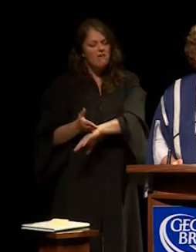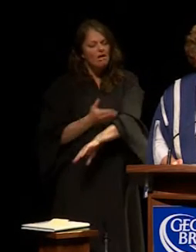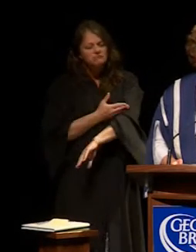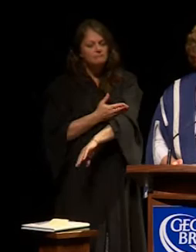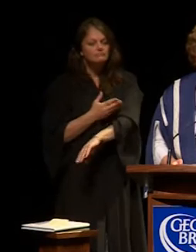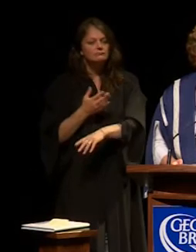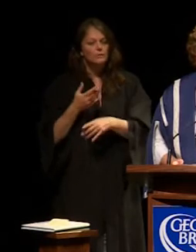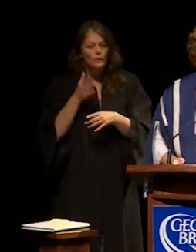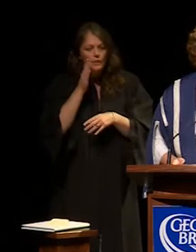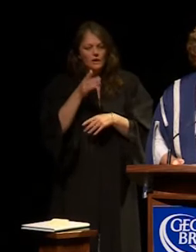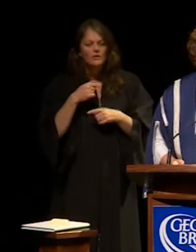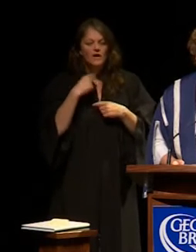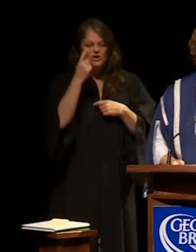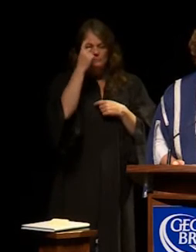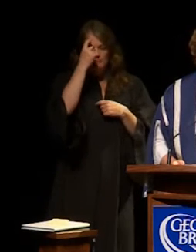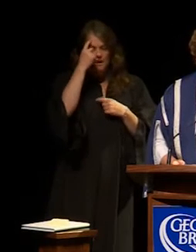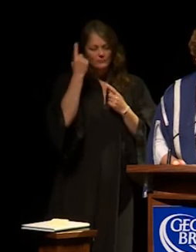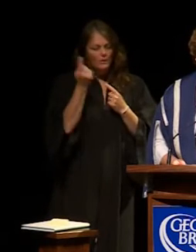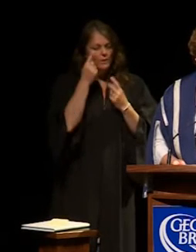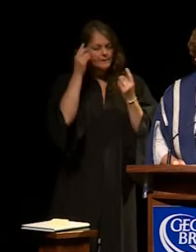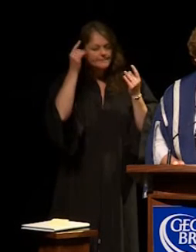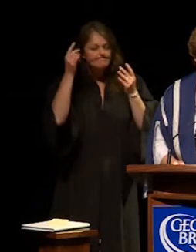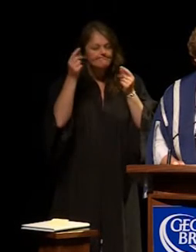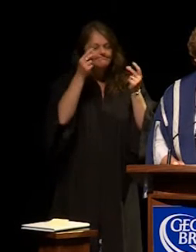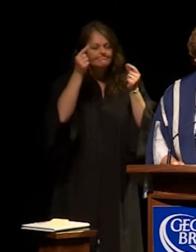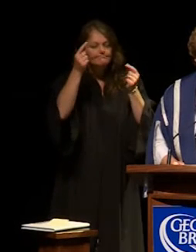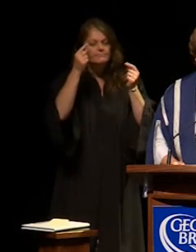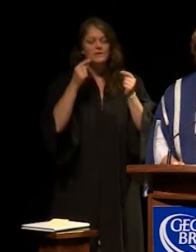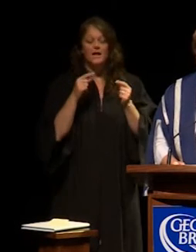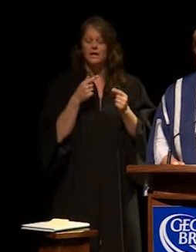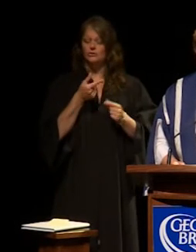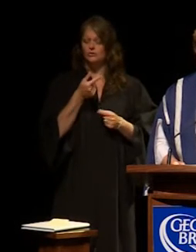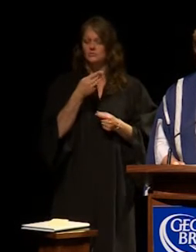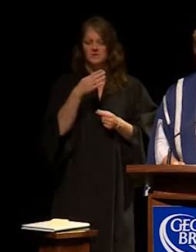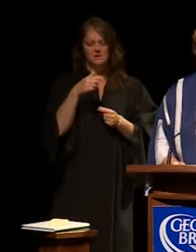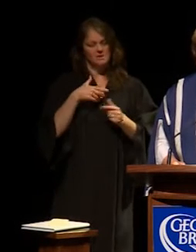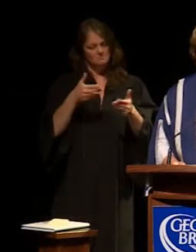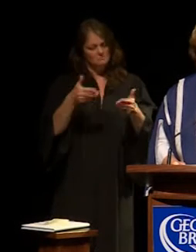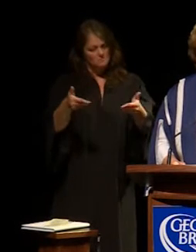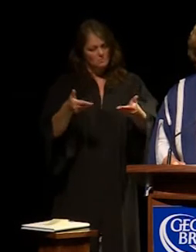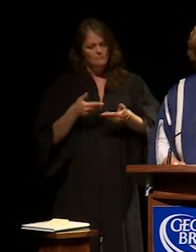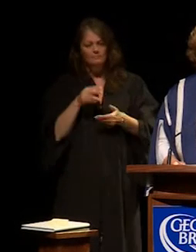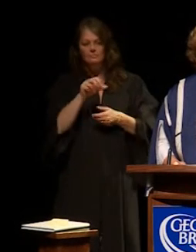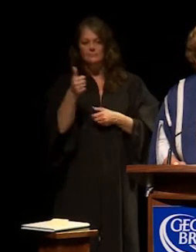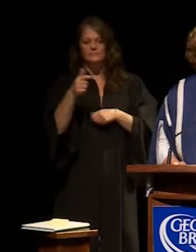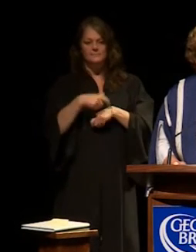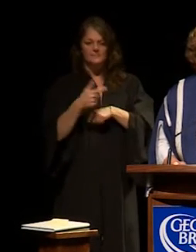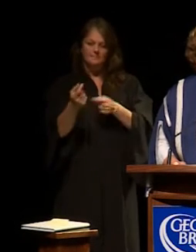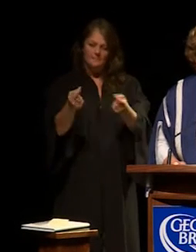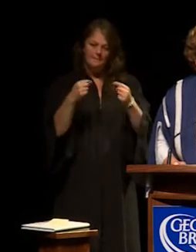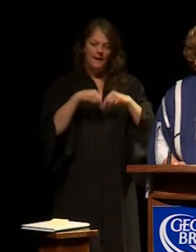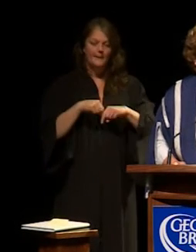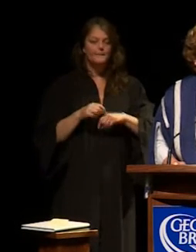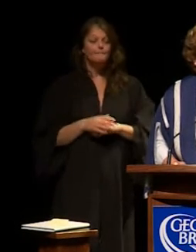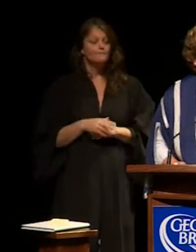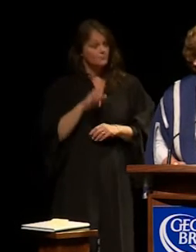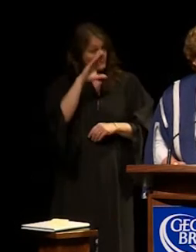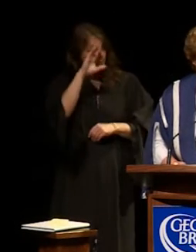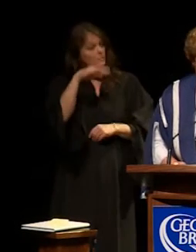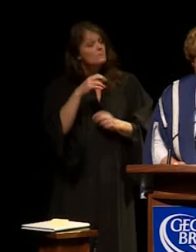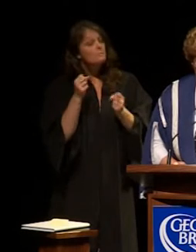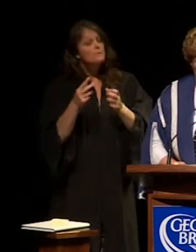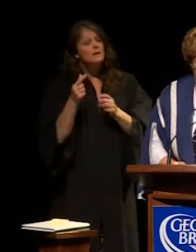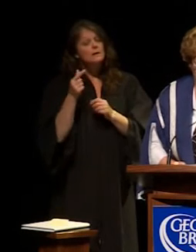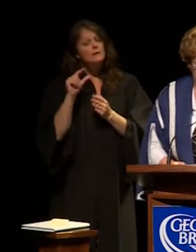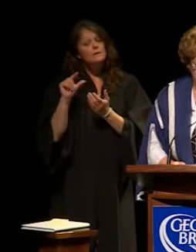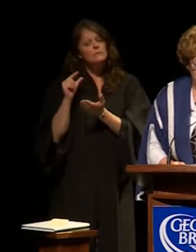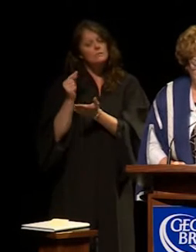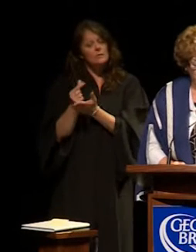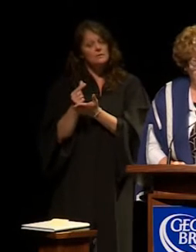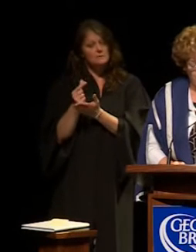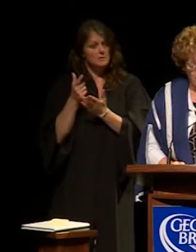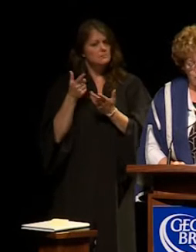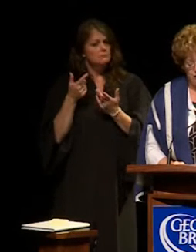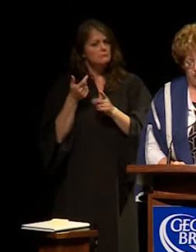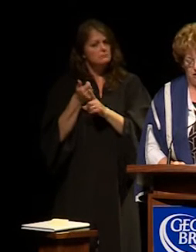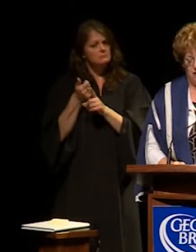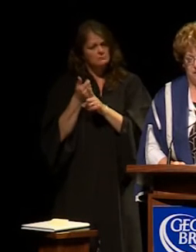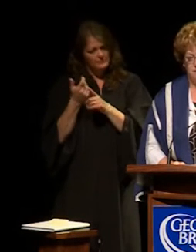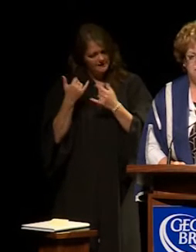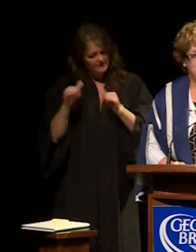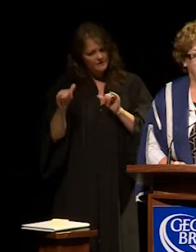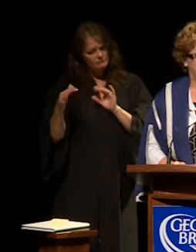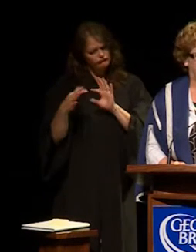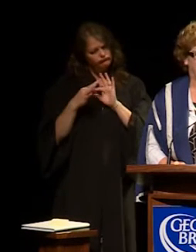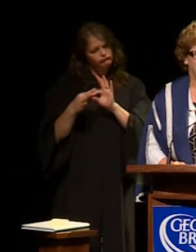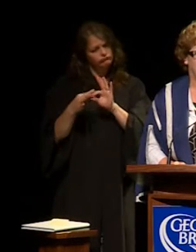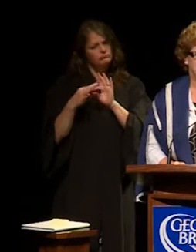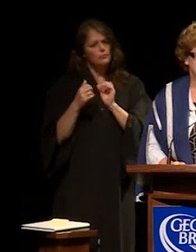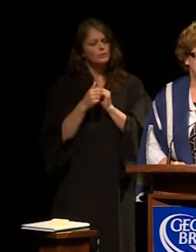are always open for you at George Brown. In fact, many graduates continue their relationship with the college throughout their